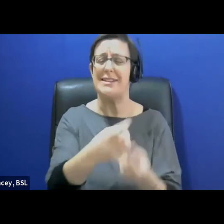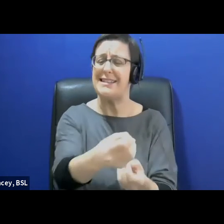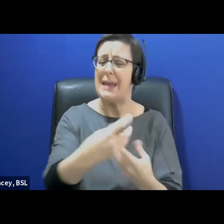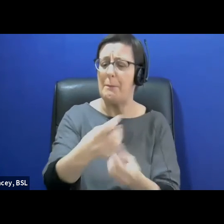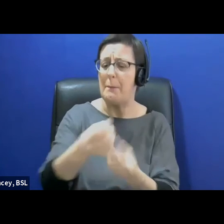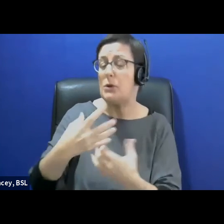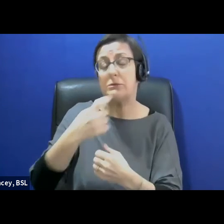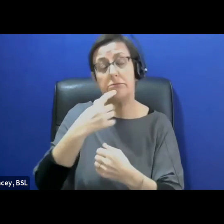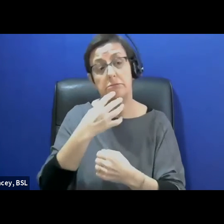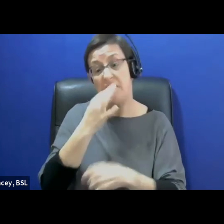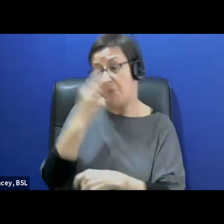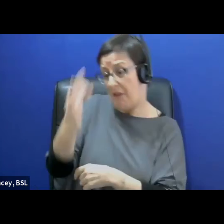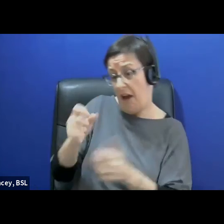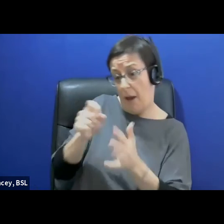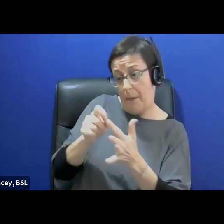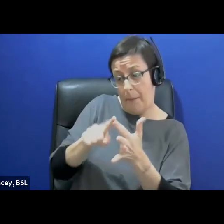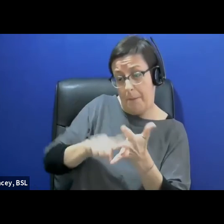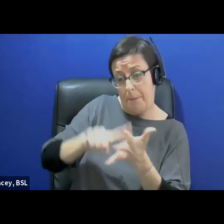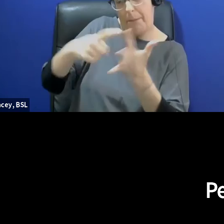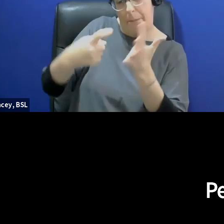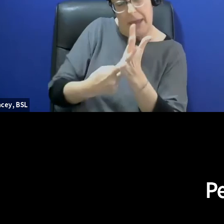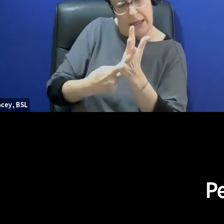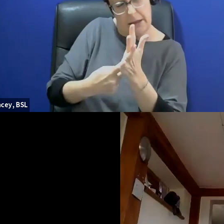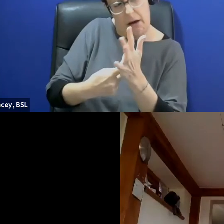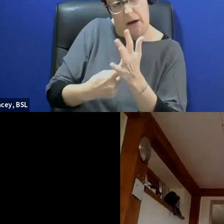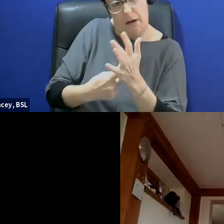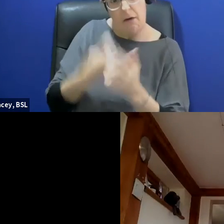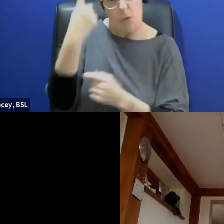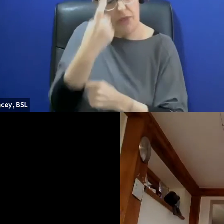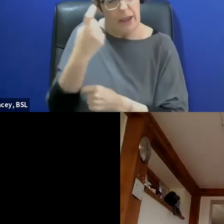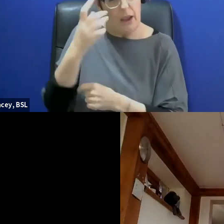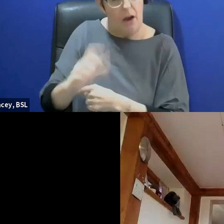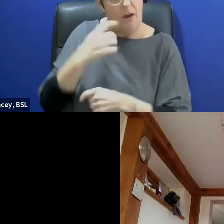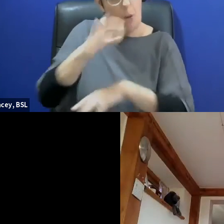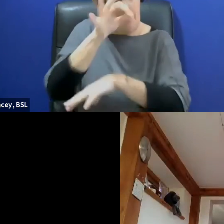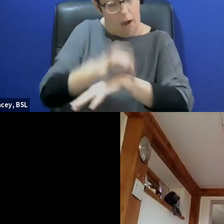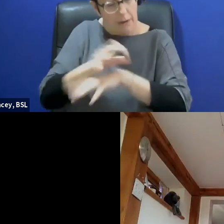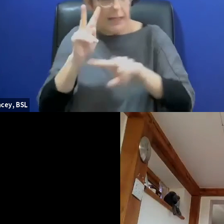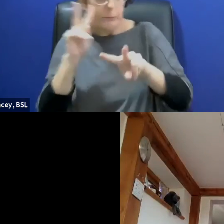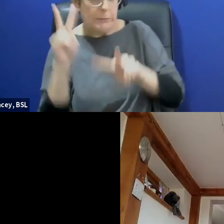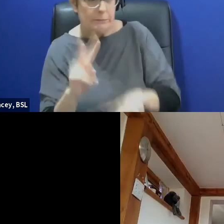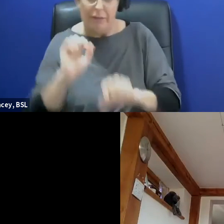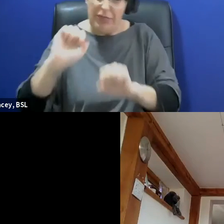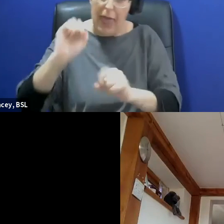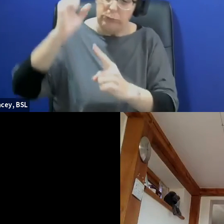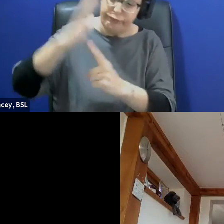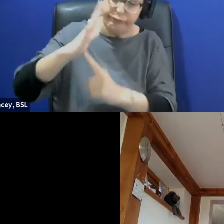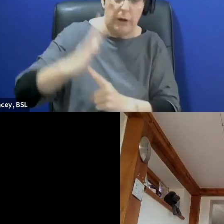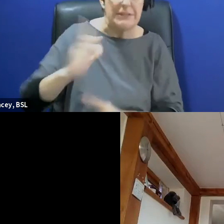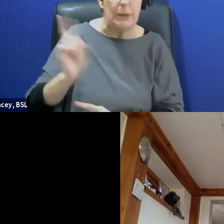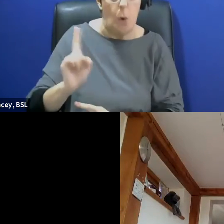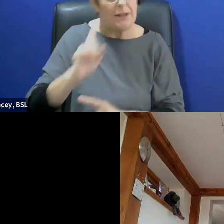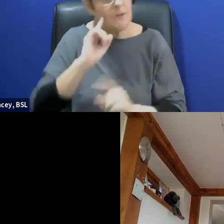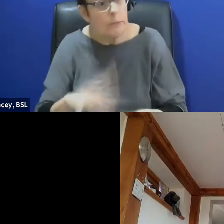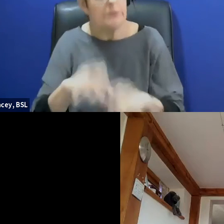we'll maybe come to you just to give a bit of an overview of what would you say the priorities are from an architect's perspective, for example, starting out on a big